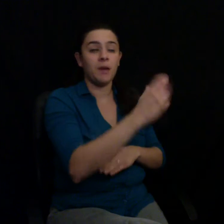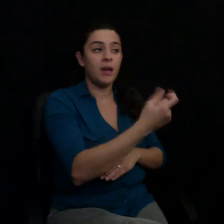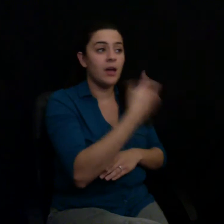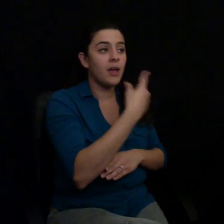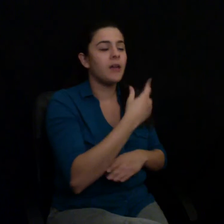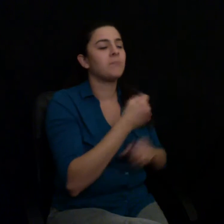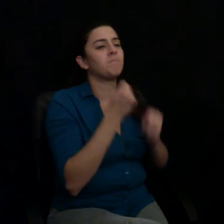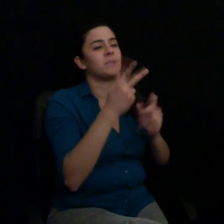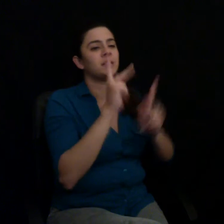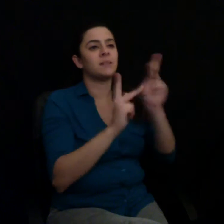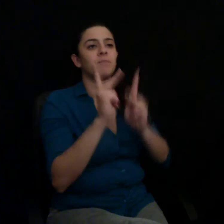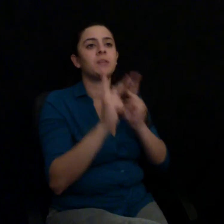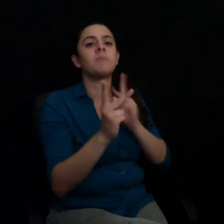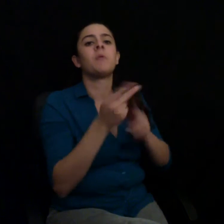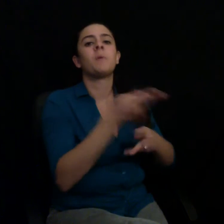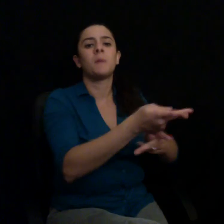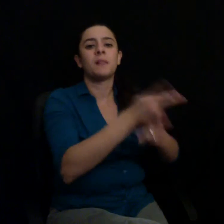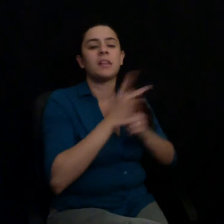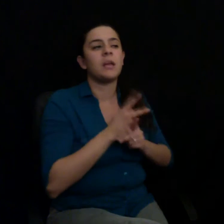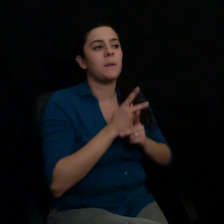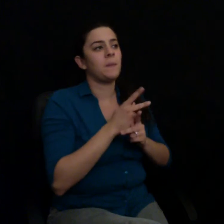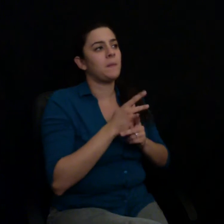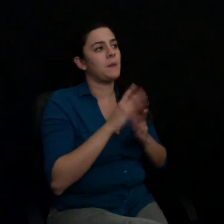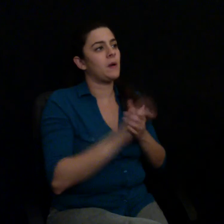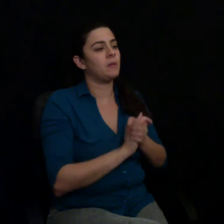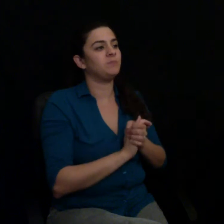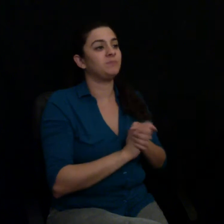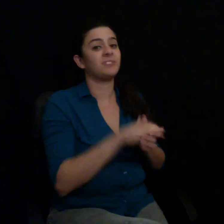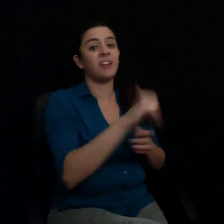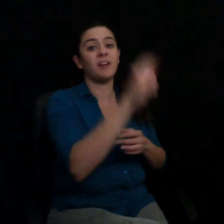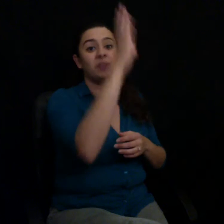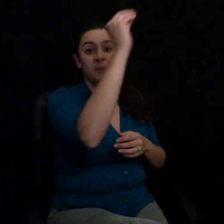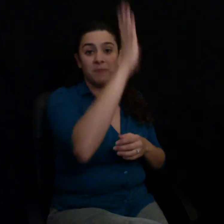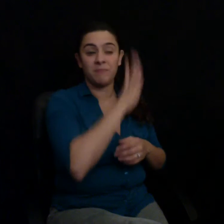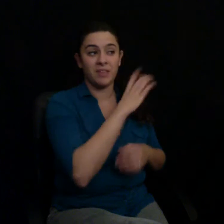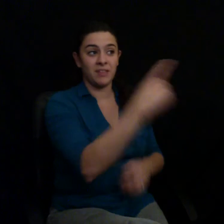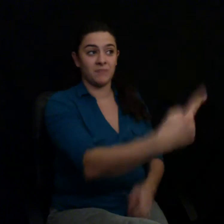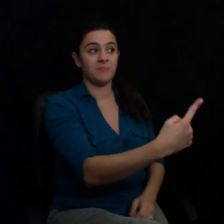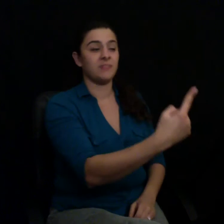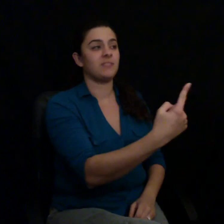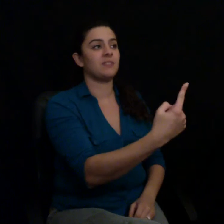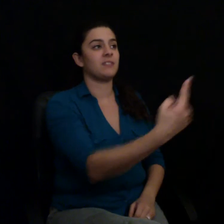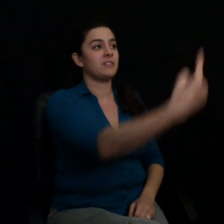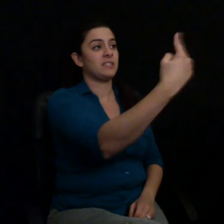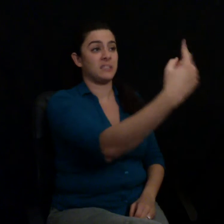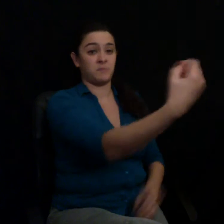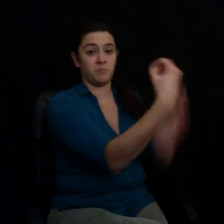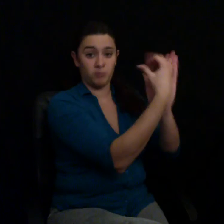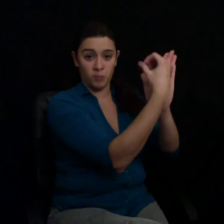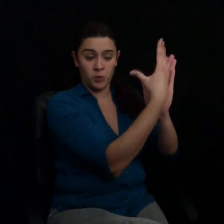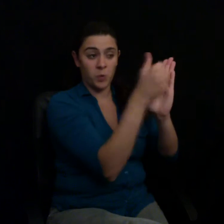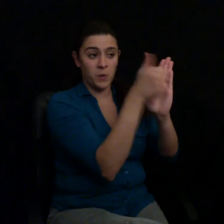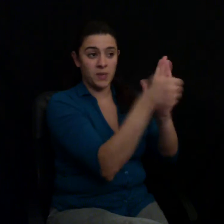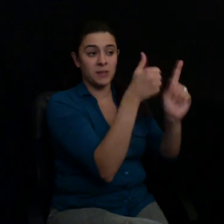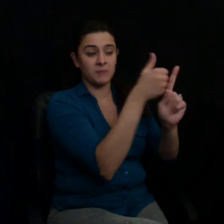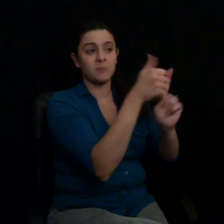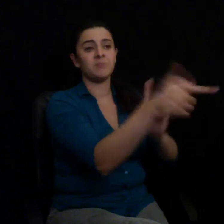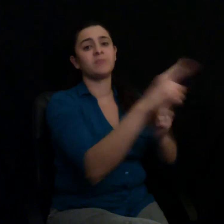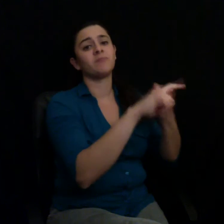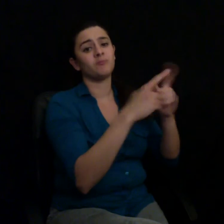guy that's doing the actual recording is just a local friend that happens to be like a tech guru. And he said he would help me out with this